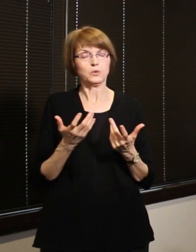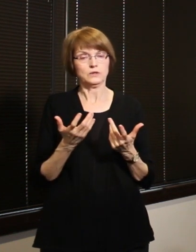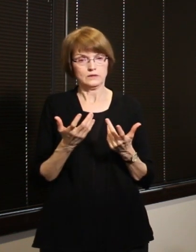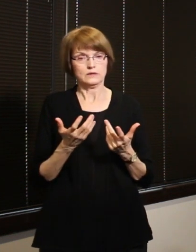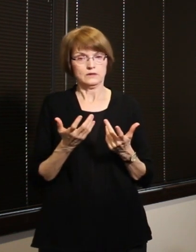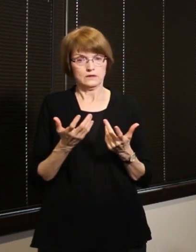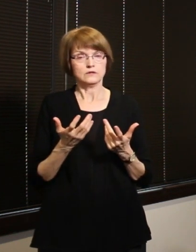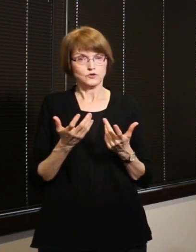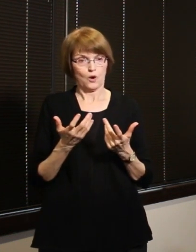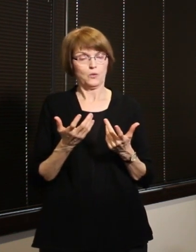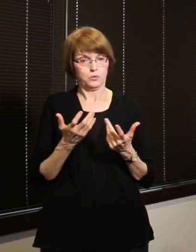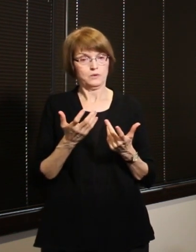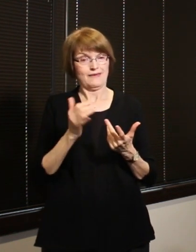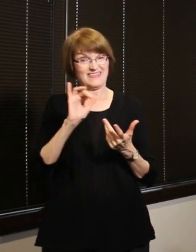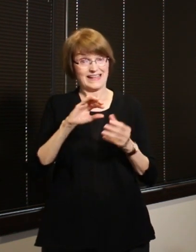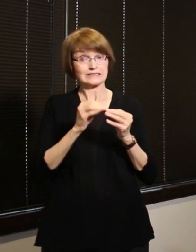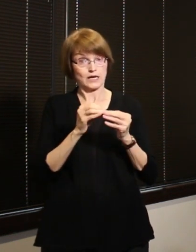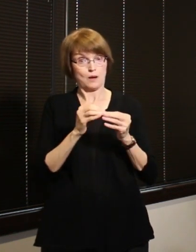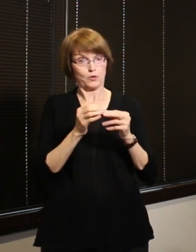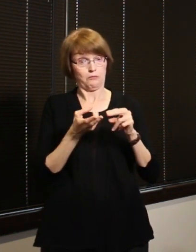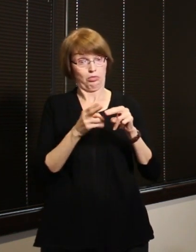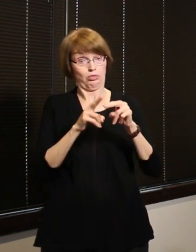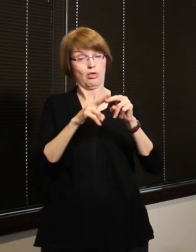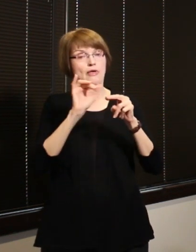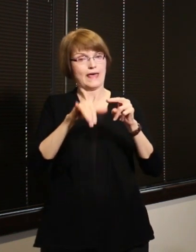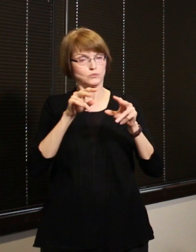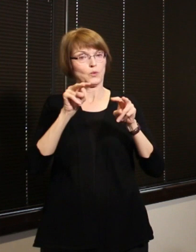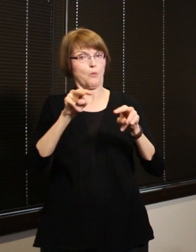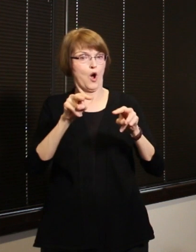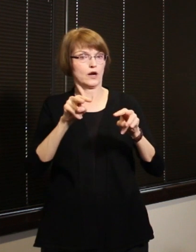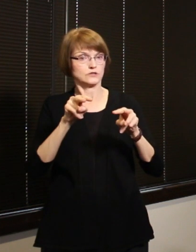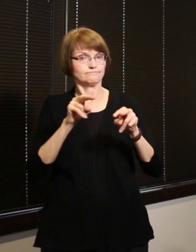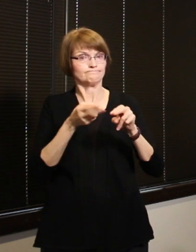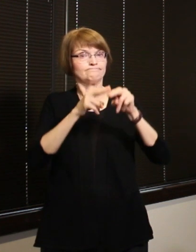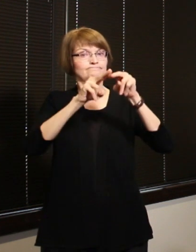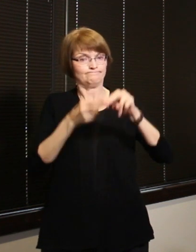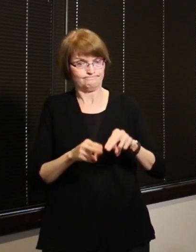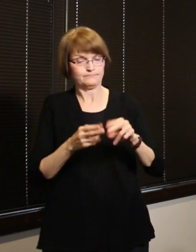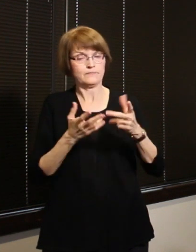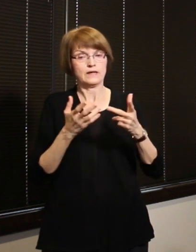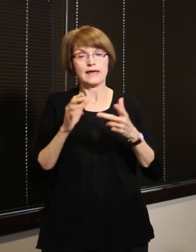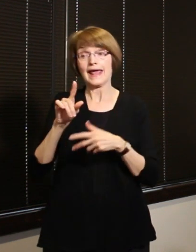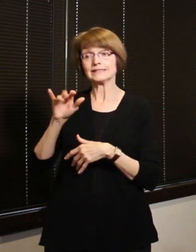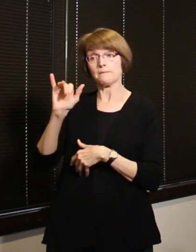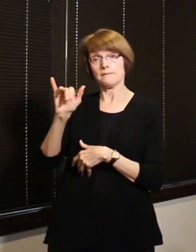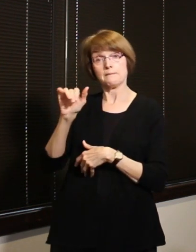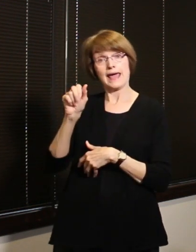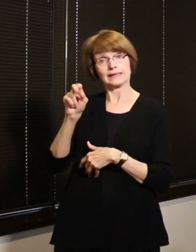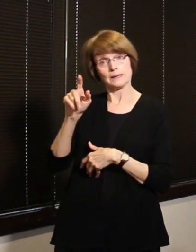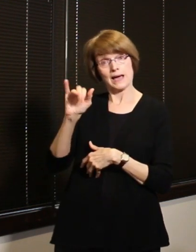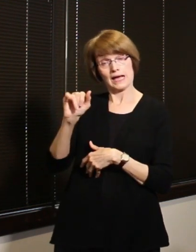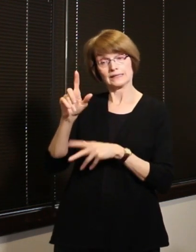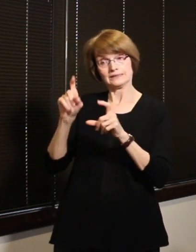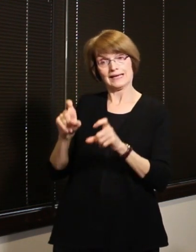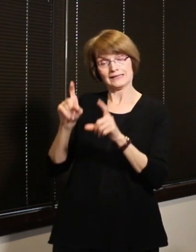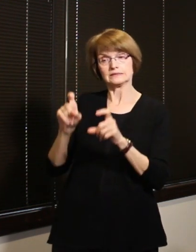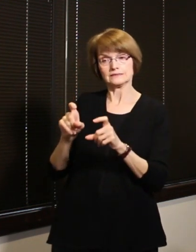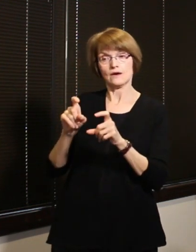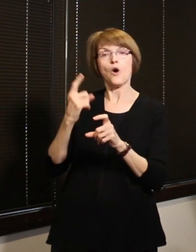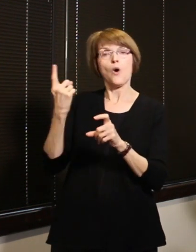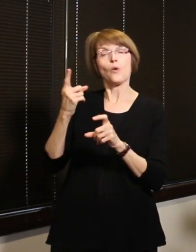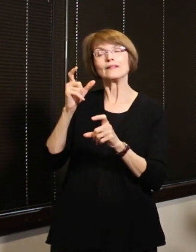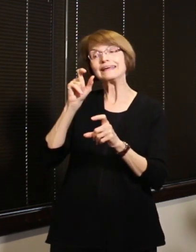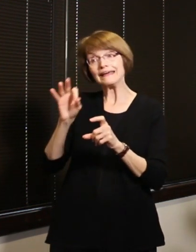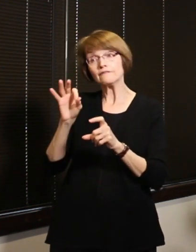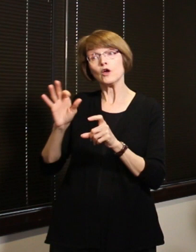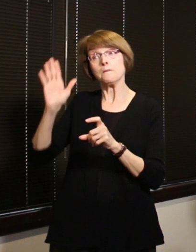going up, that's the number that you look at. The antibody-based testing can only be used to say if you've been exposed